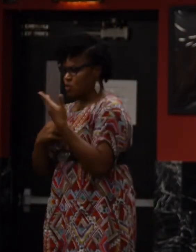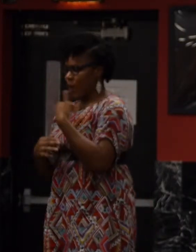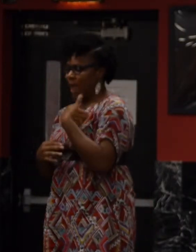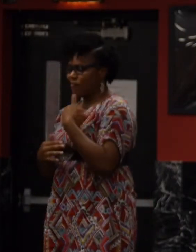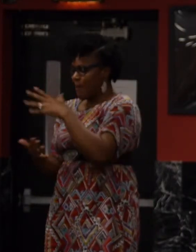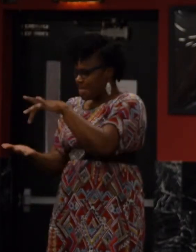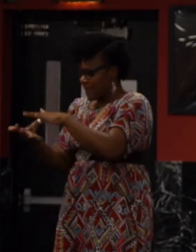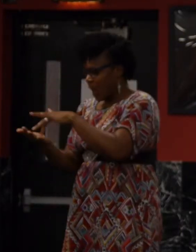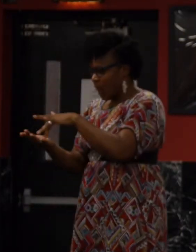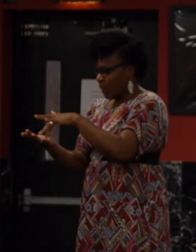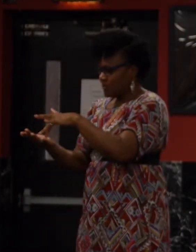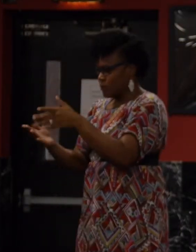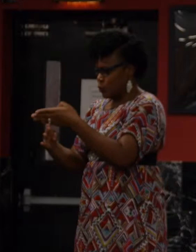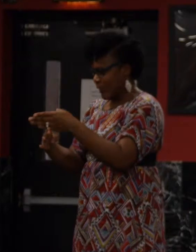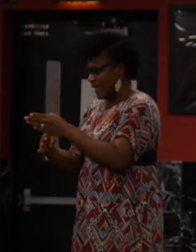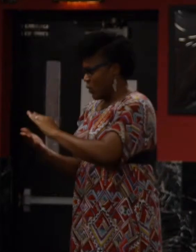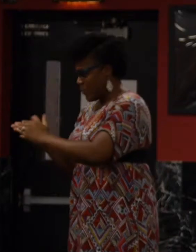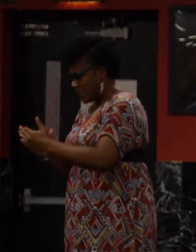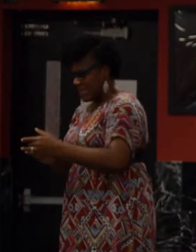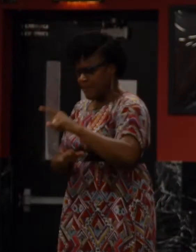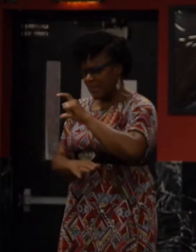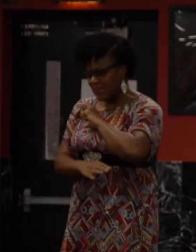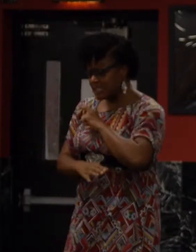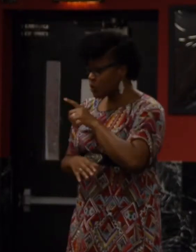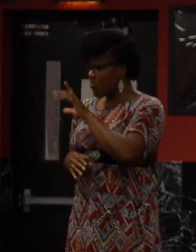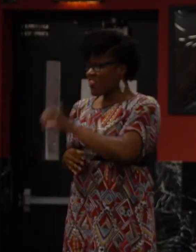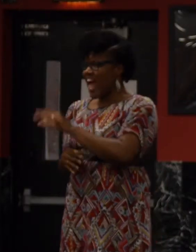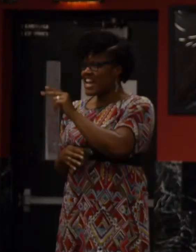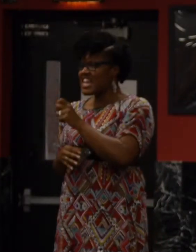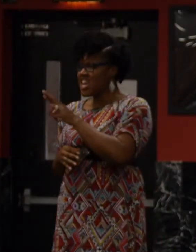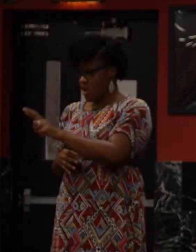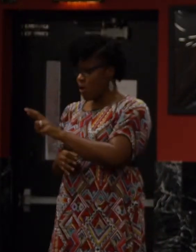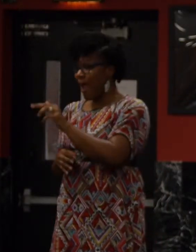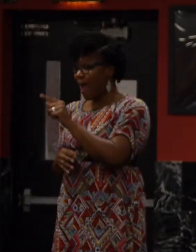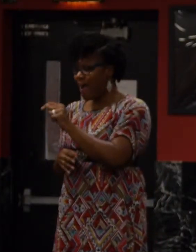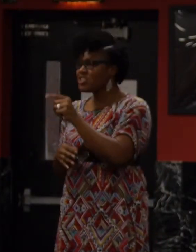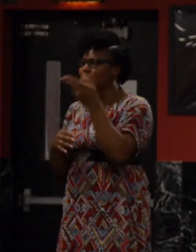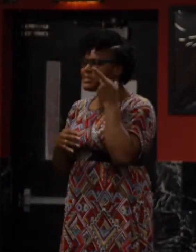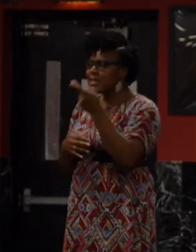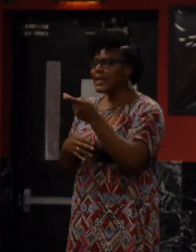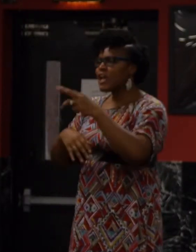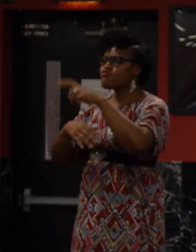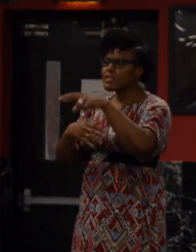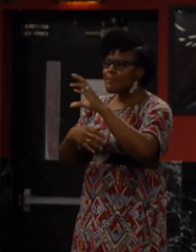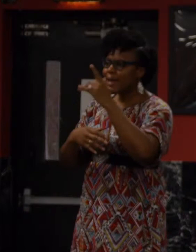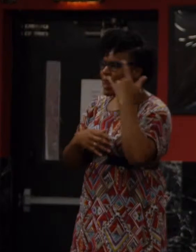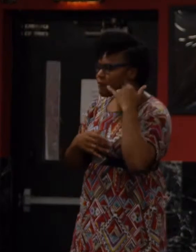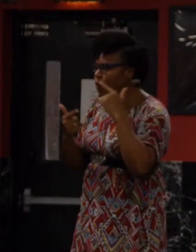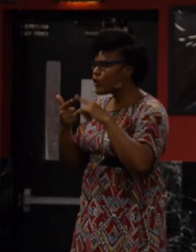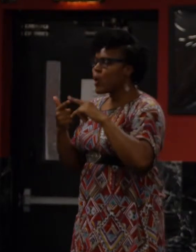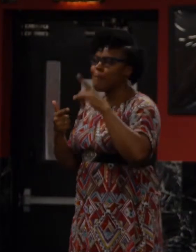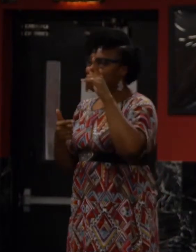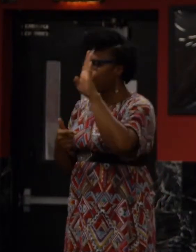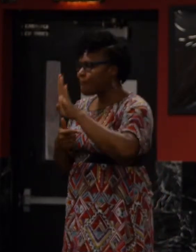police as we can. And so the NEAR Act and sort of similar pieces that you see in Richmond, California, and Chicago and Baltimore and other places